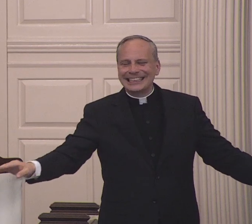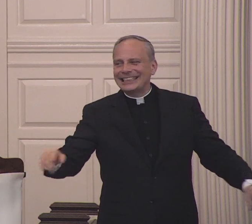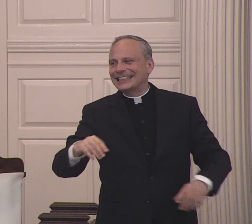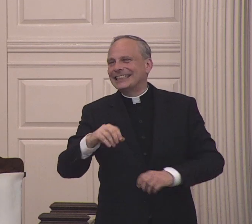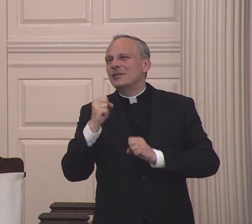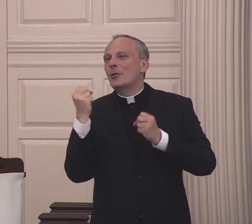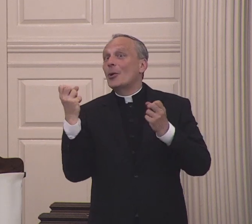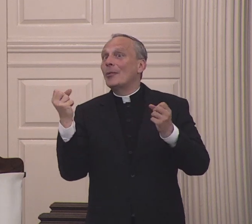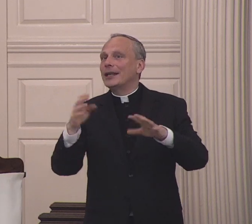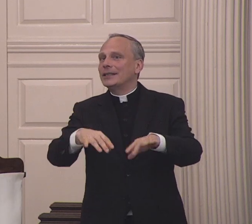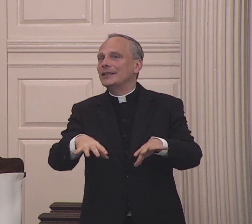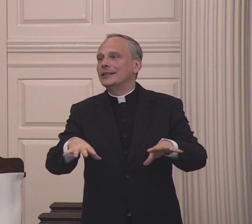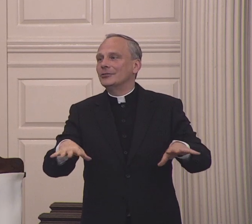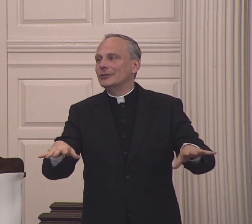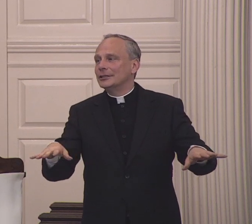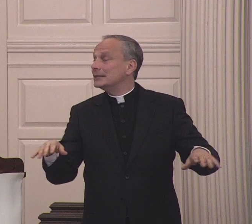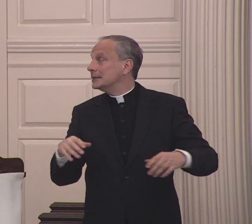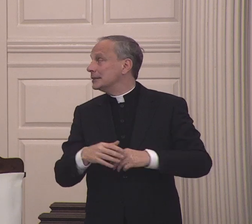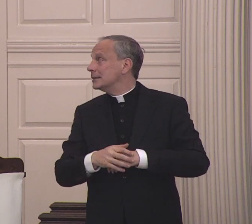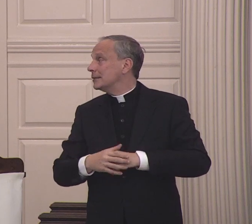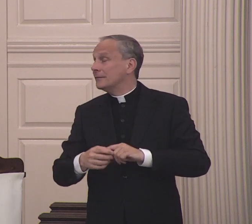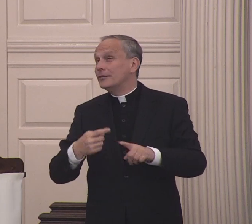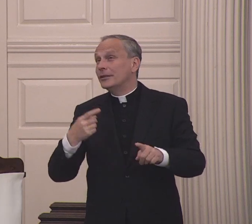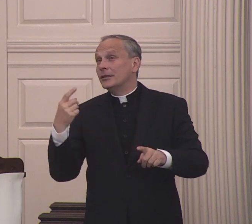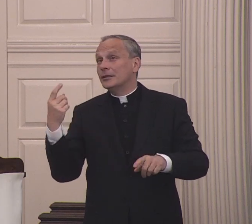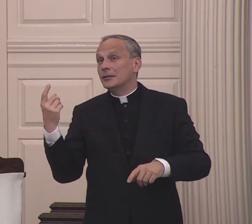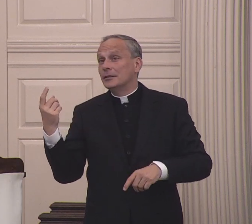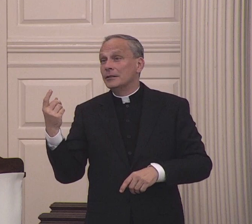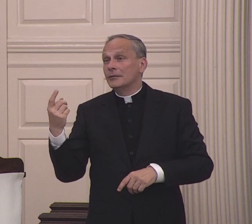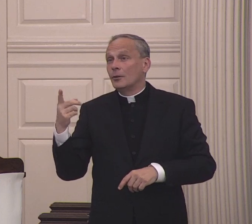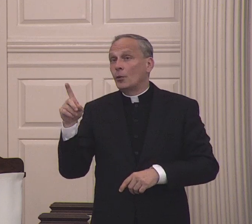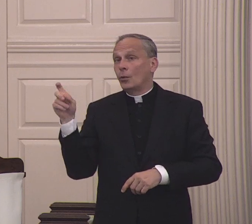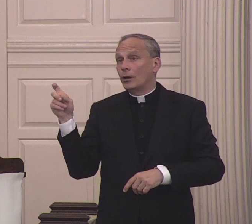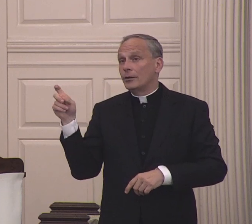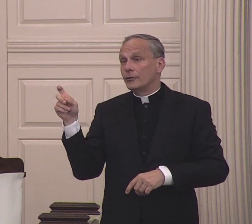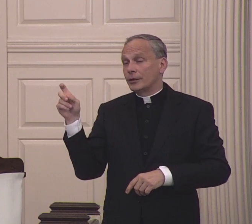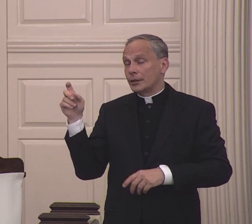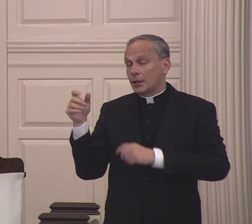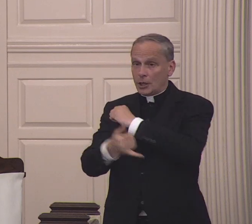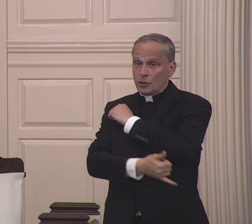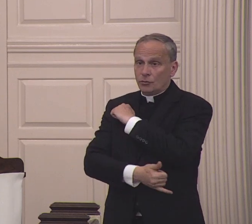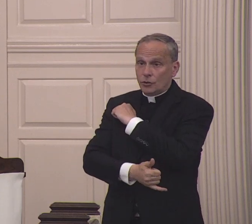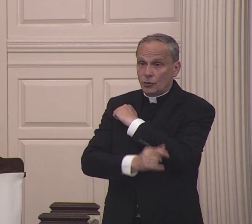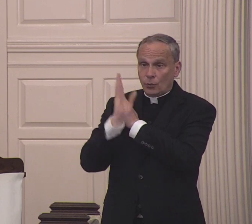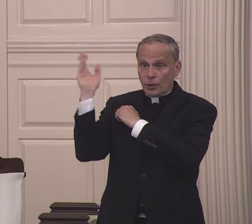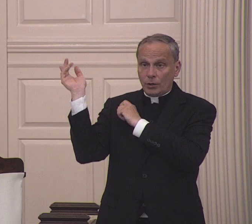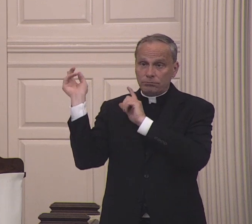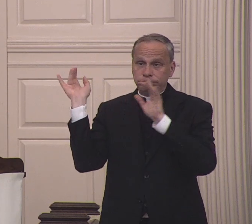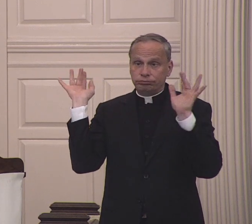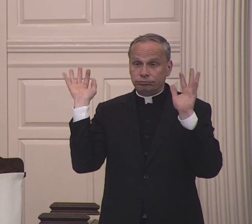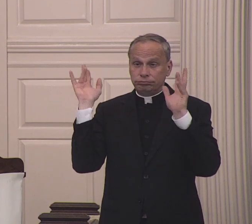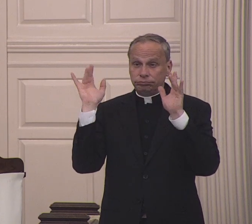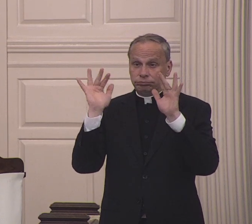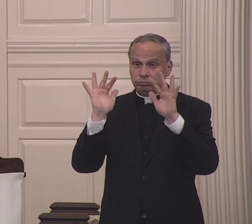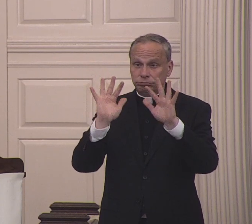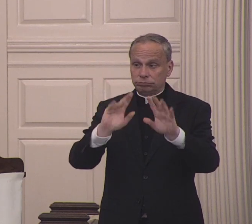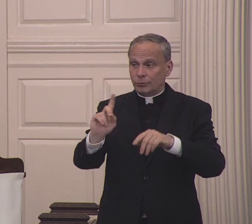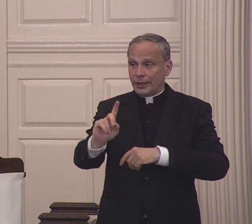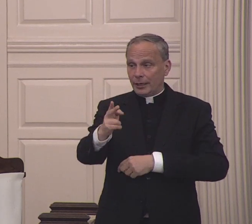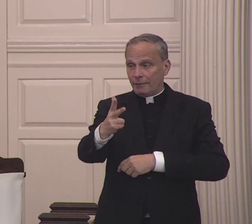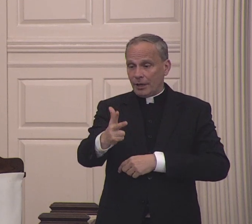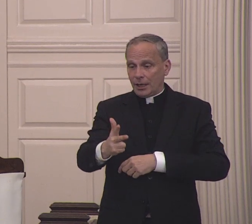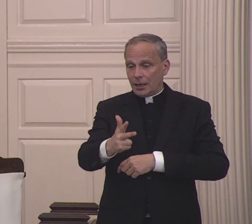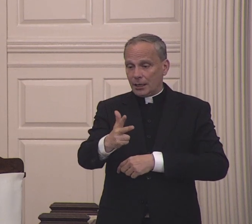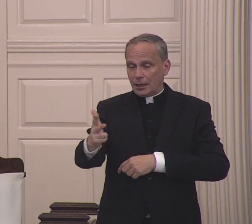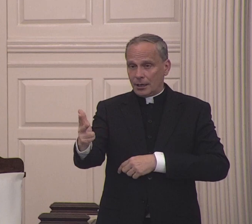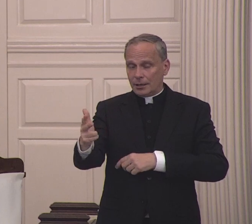And so many children from about 100 countries are going to gather in the Vatican, and they will